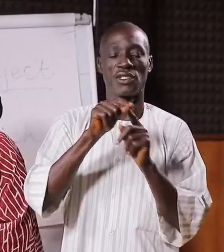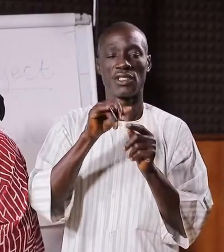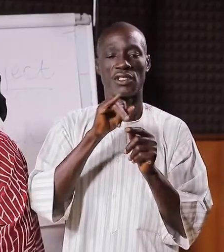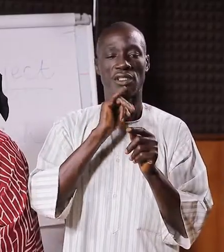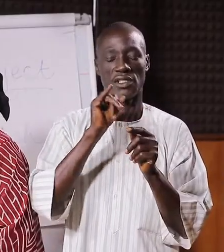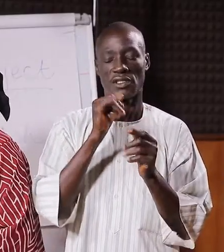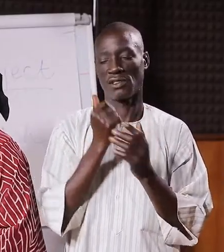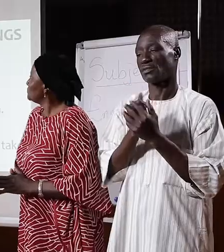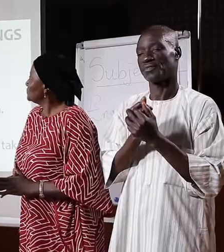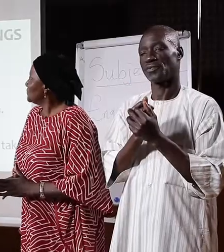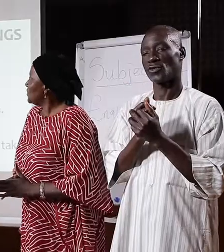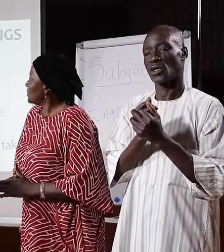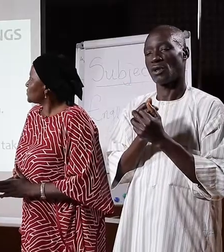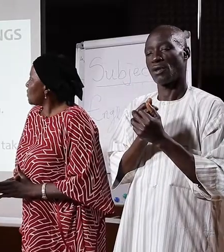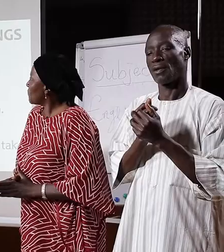to.